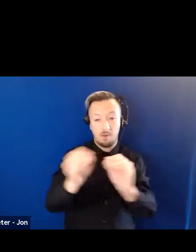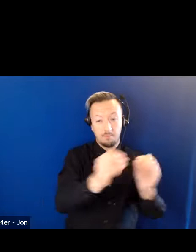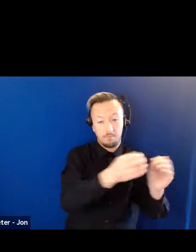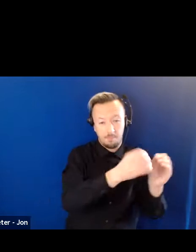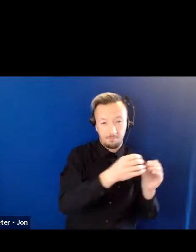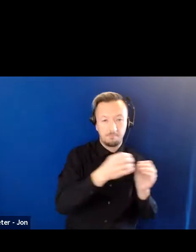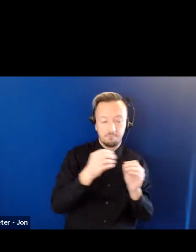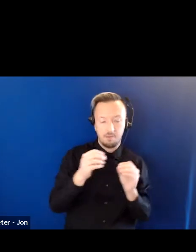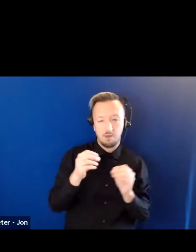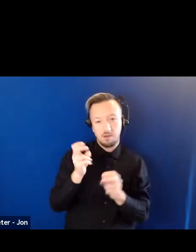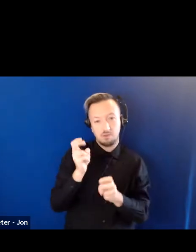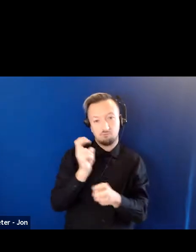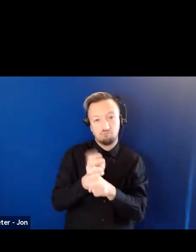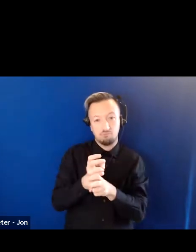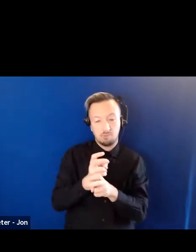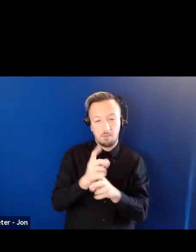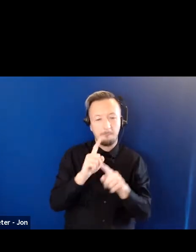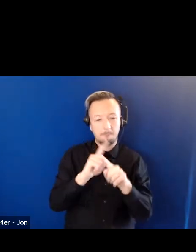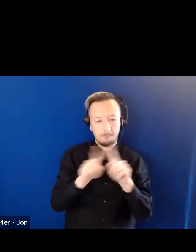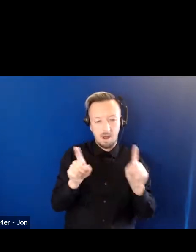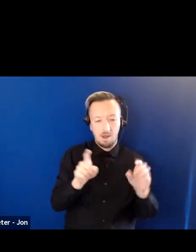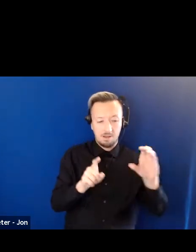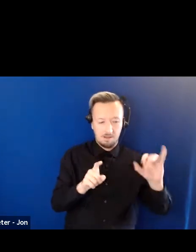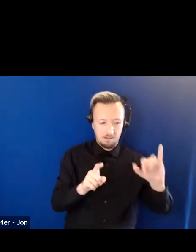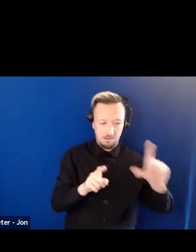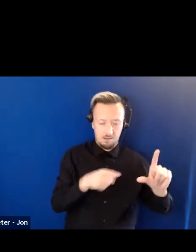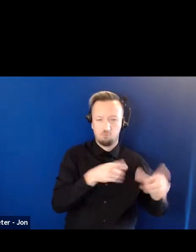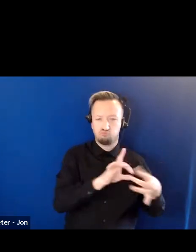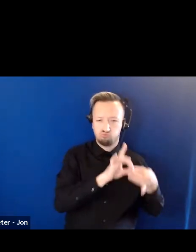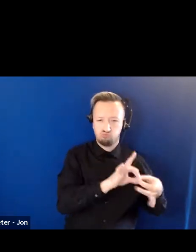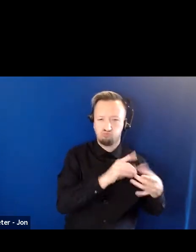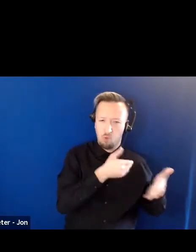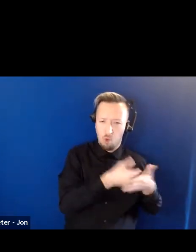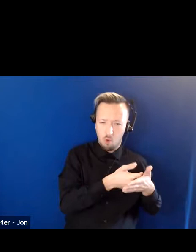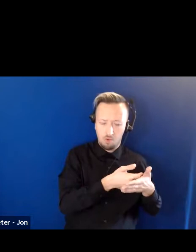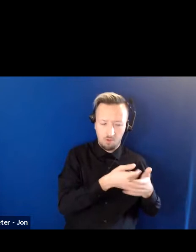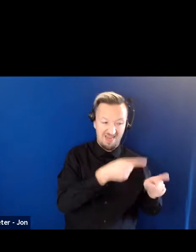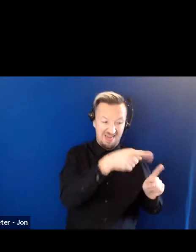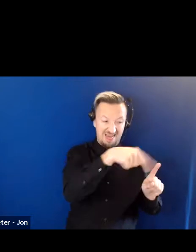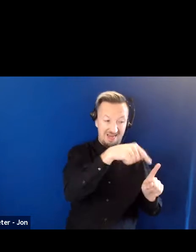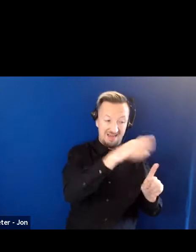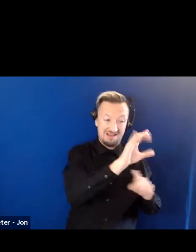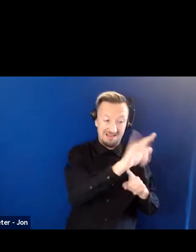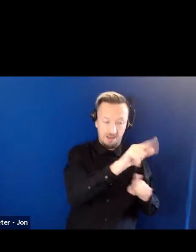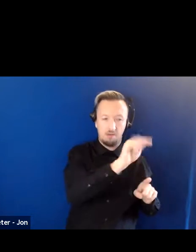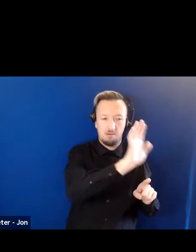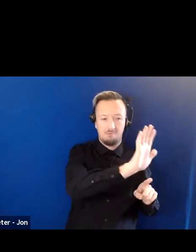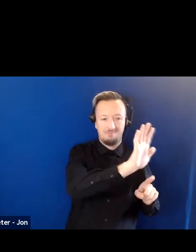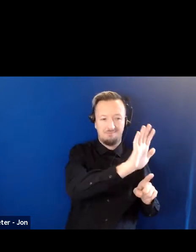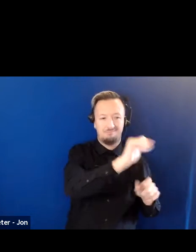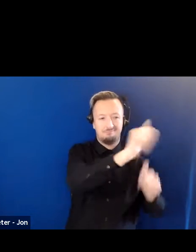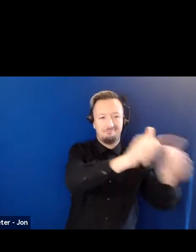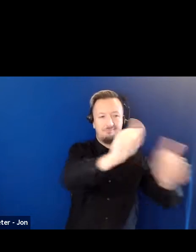closely again with our centers for independent living, and they have more of a connection within the region or the areas that